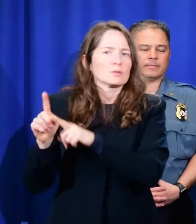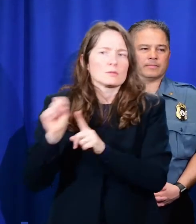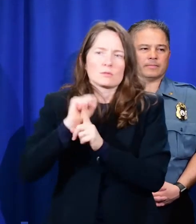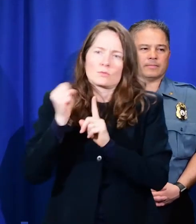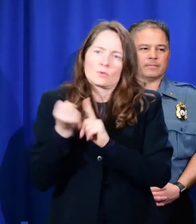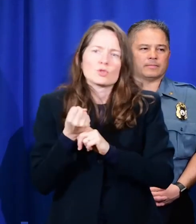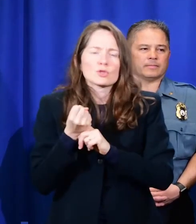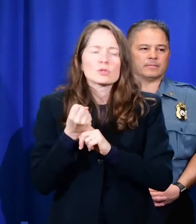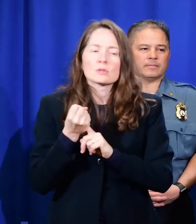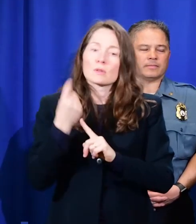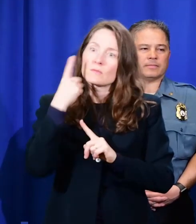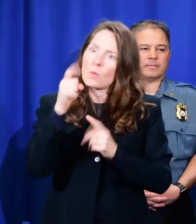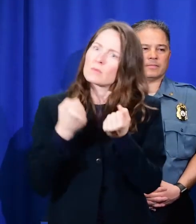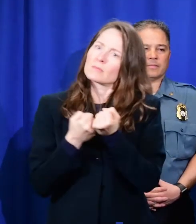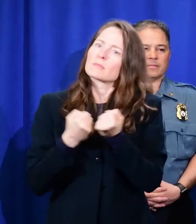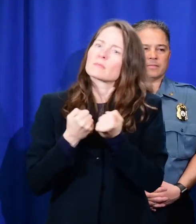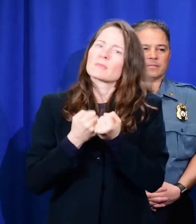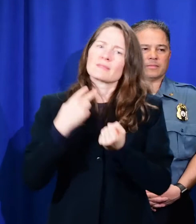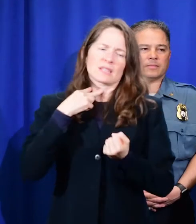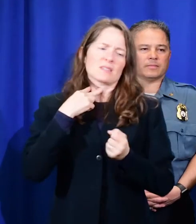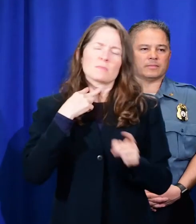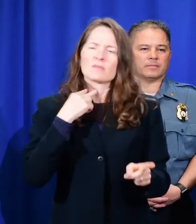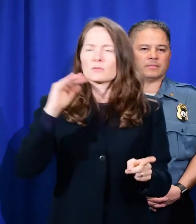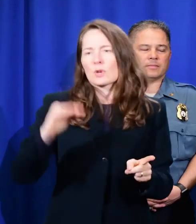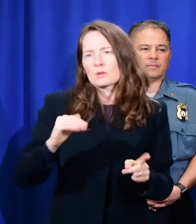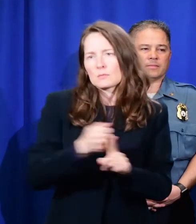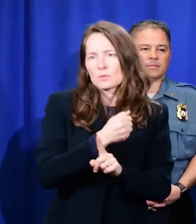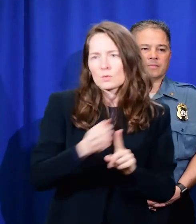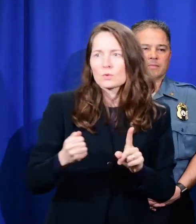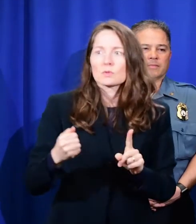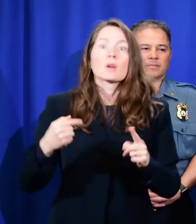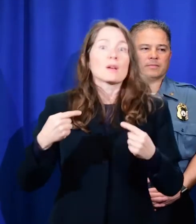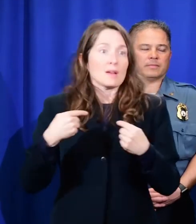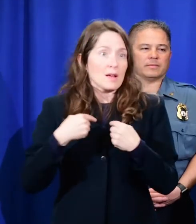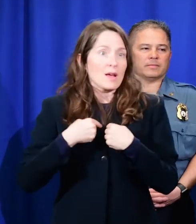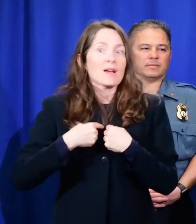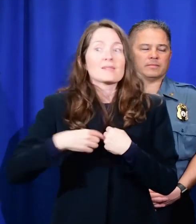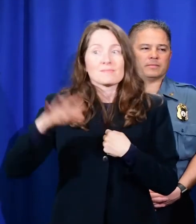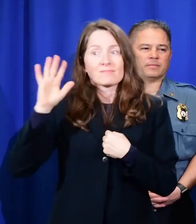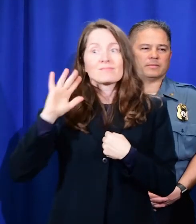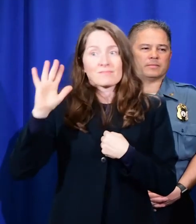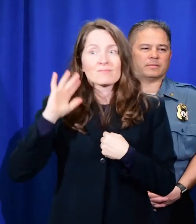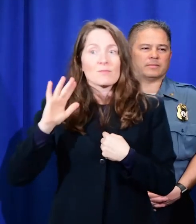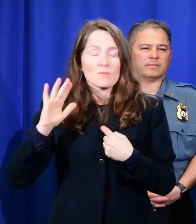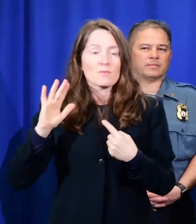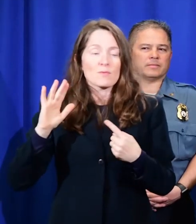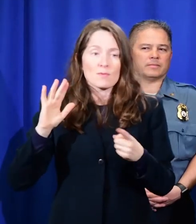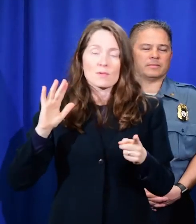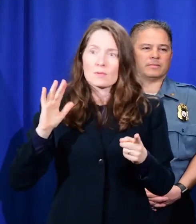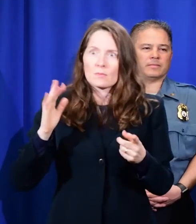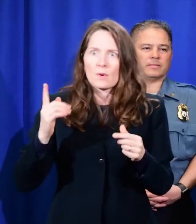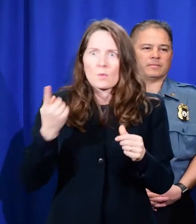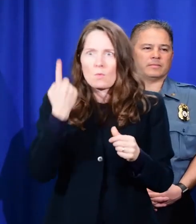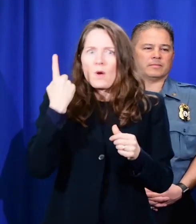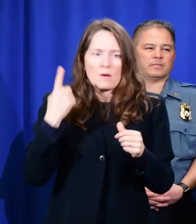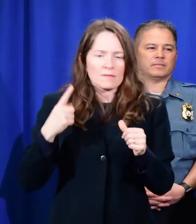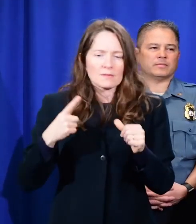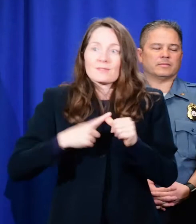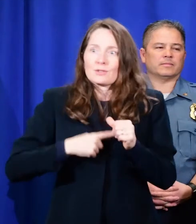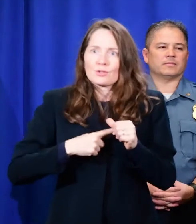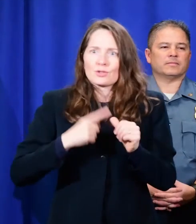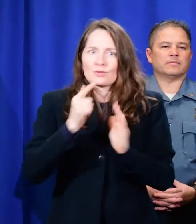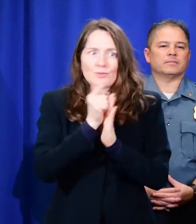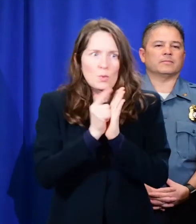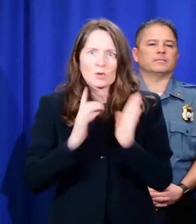abuse. I was one of the first prosecutors to benefit from the Child Advocacy Center and its multidisciplinary approach to investigating